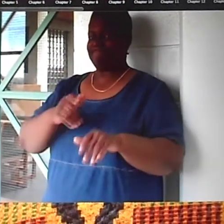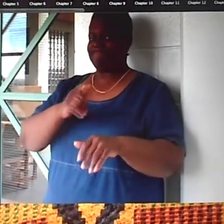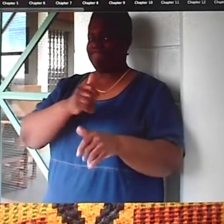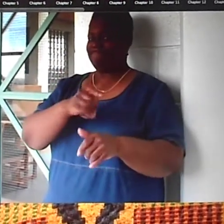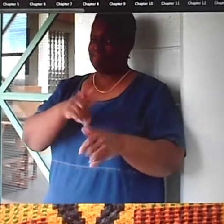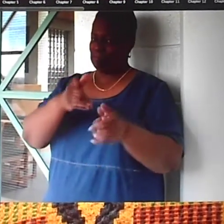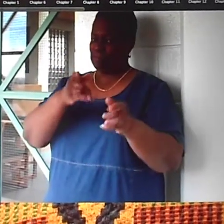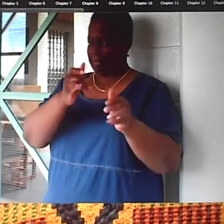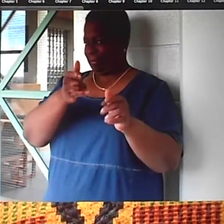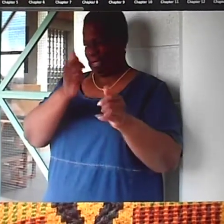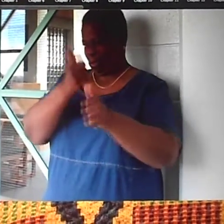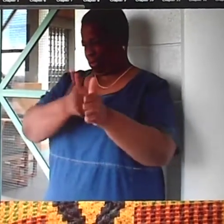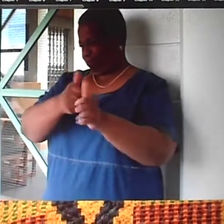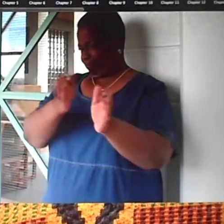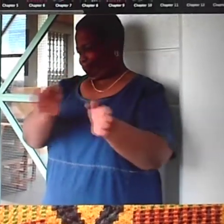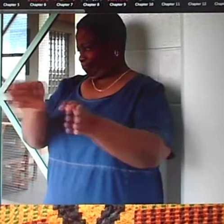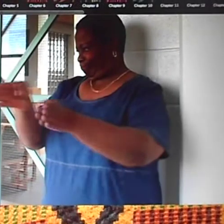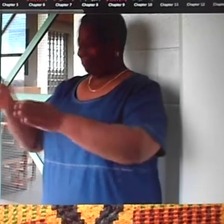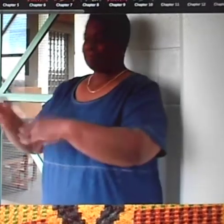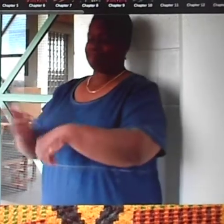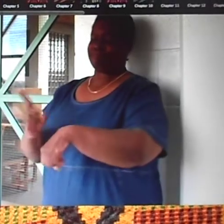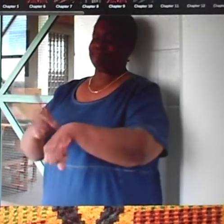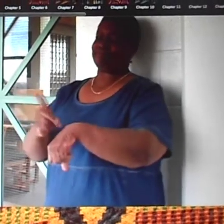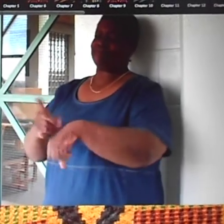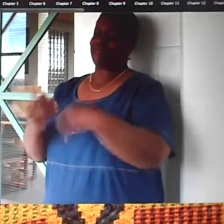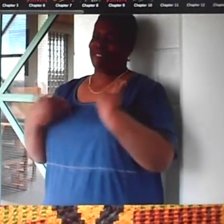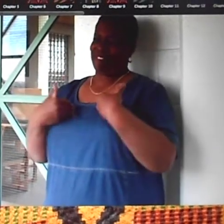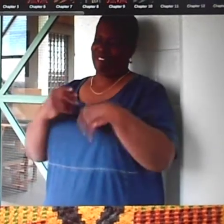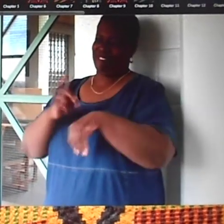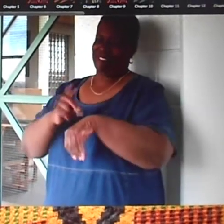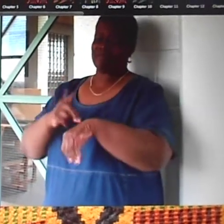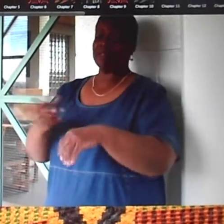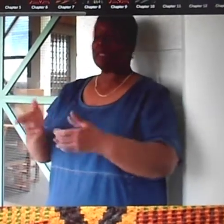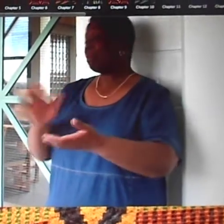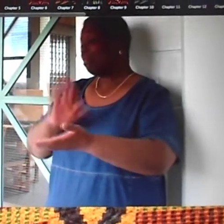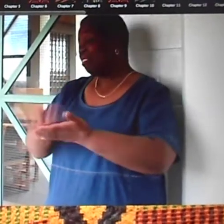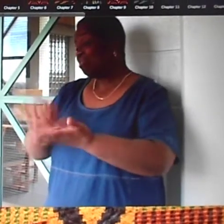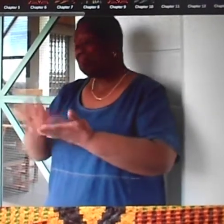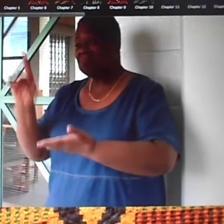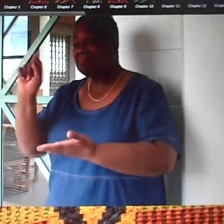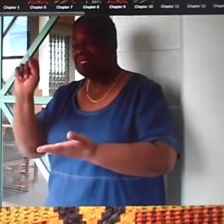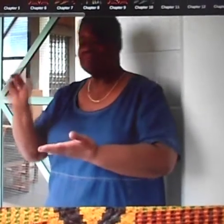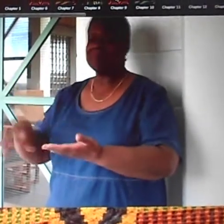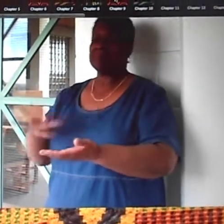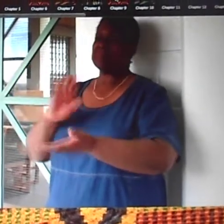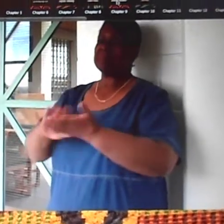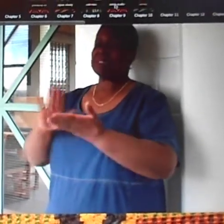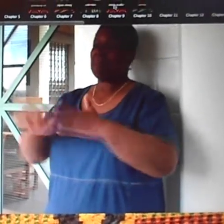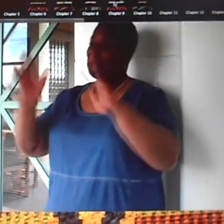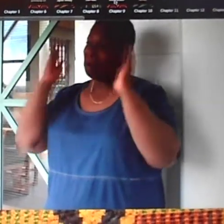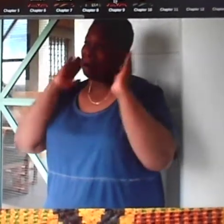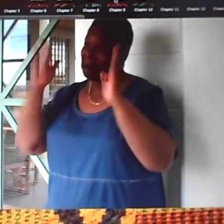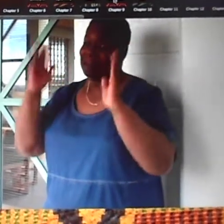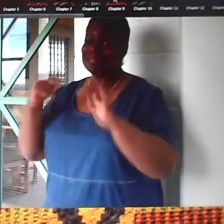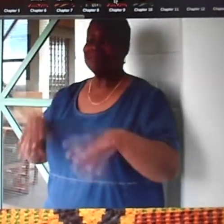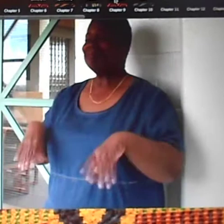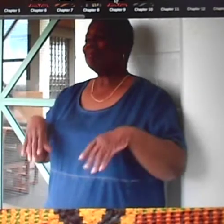but you'll wake up and each student had chores to do. It could be cleaning the